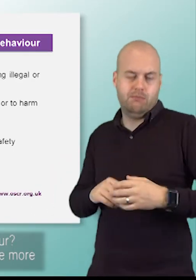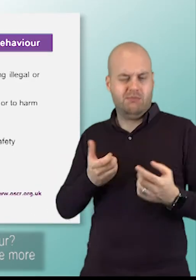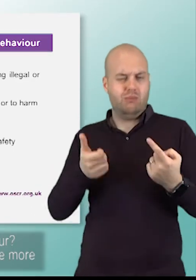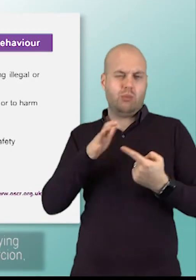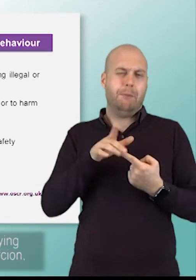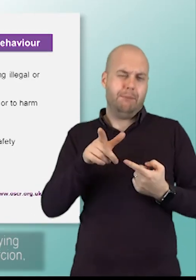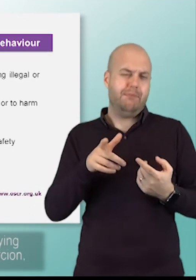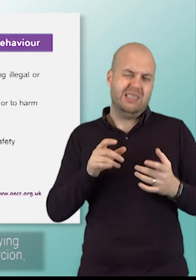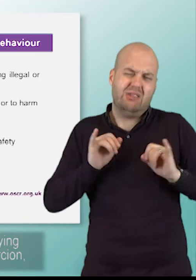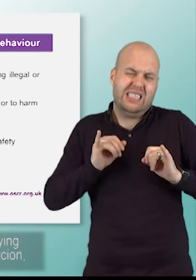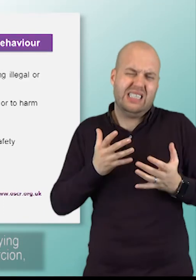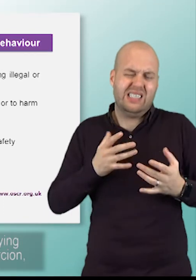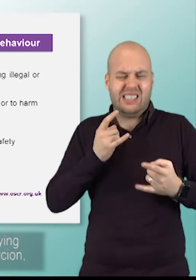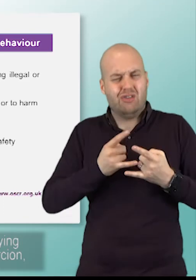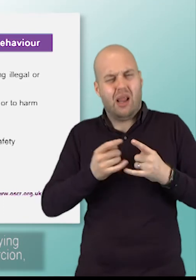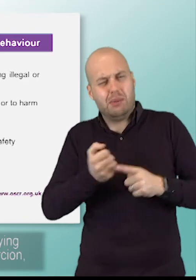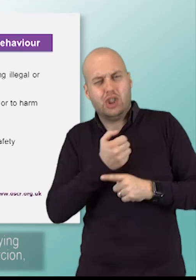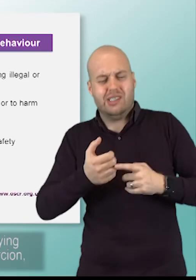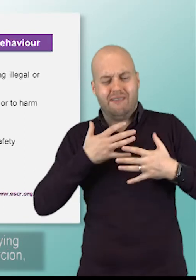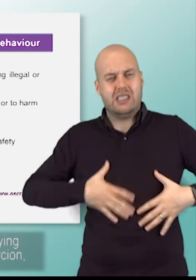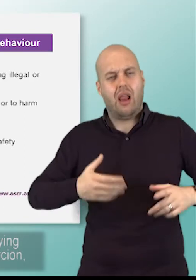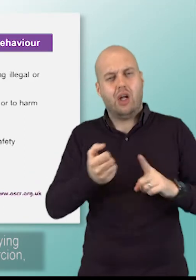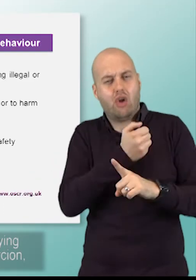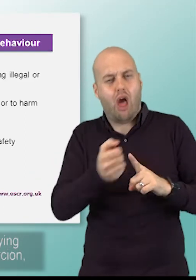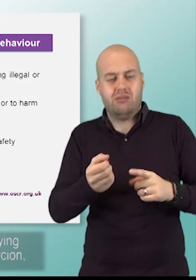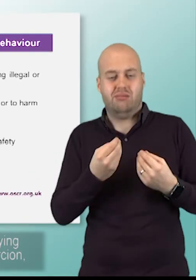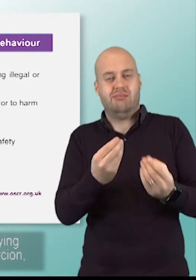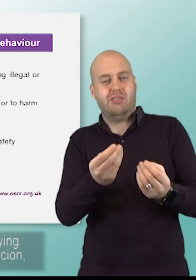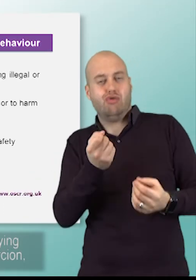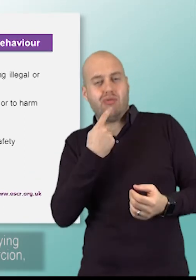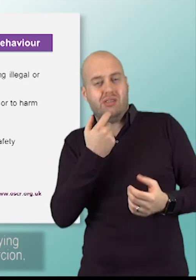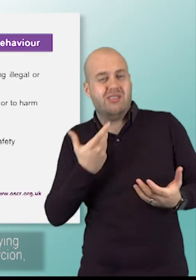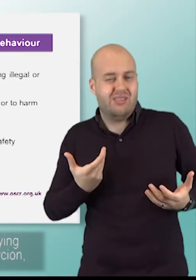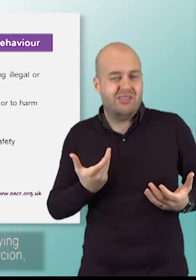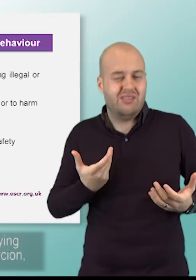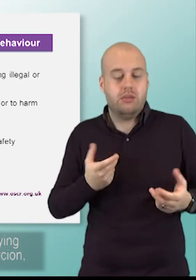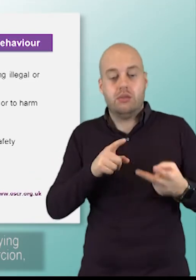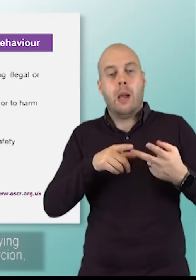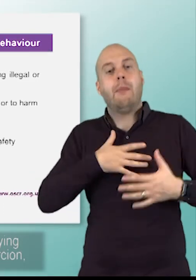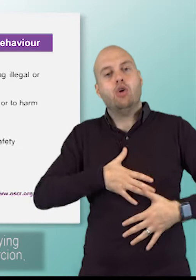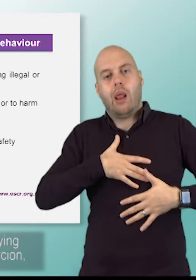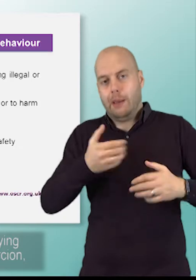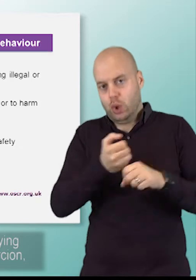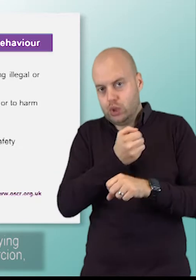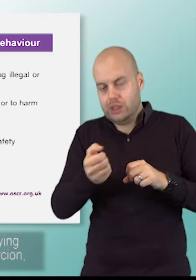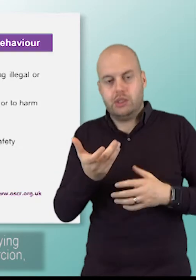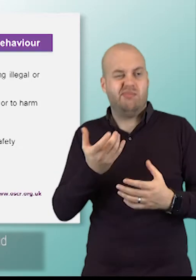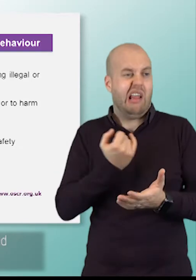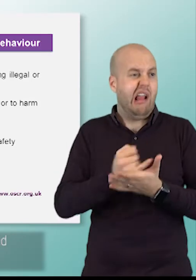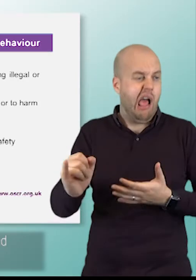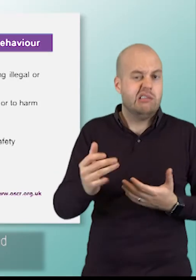off with the more serious items: sexual abuse, physical assault, supplying the illegal or unauthorised drugs, emotional abuse,